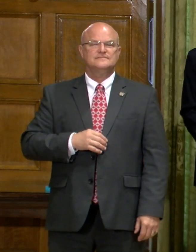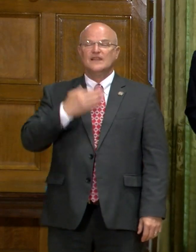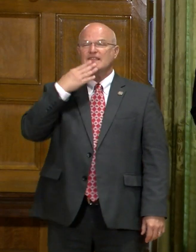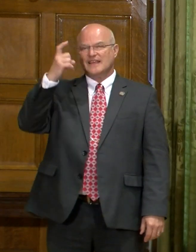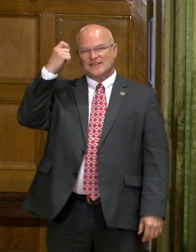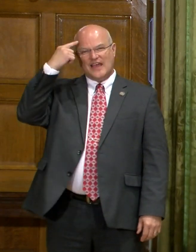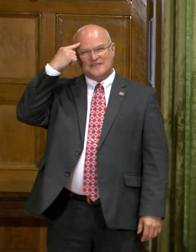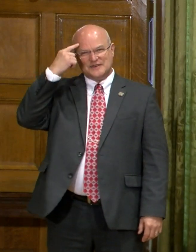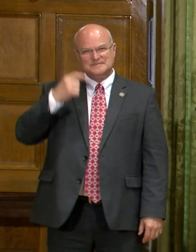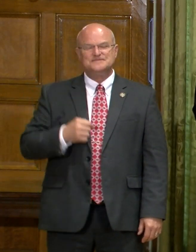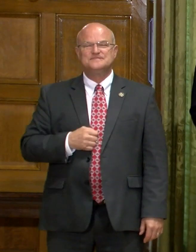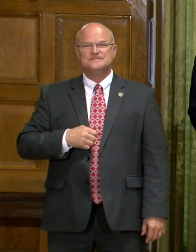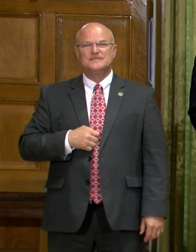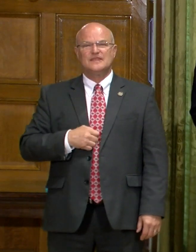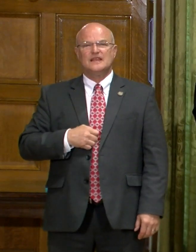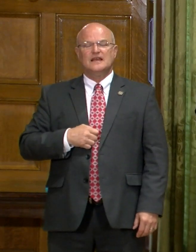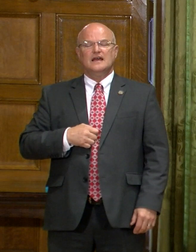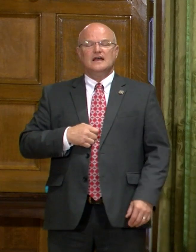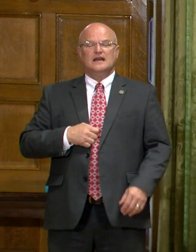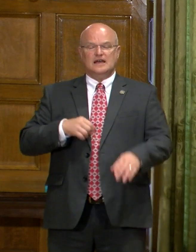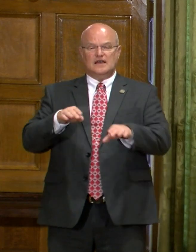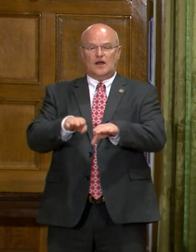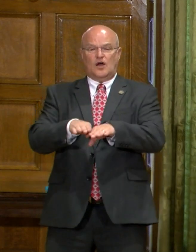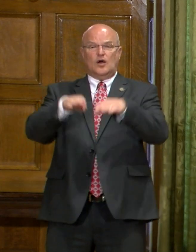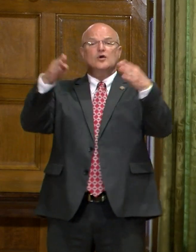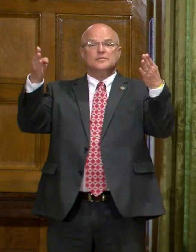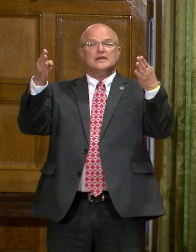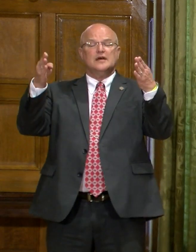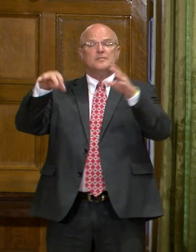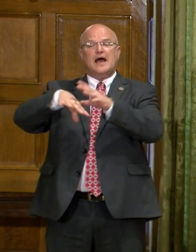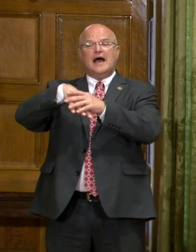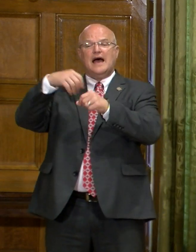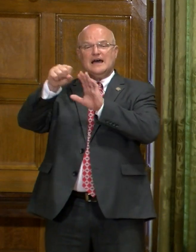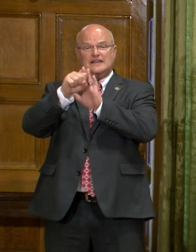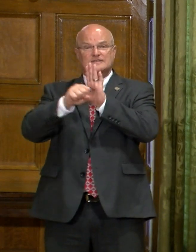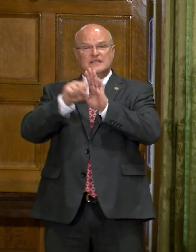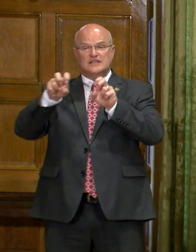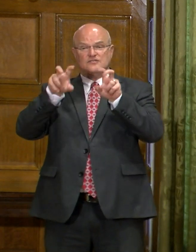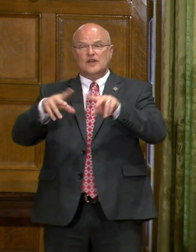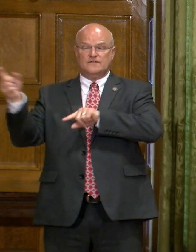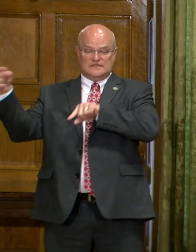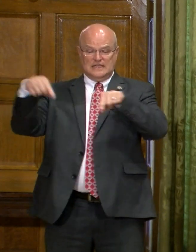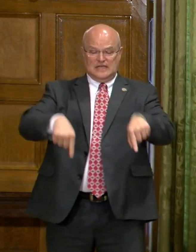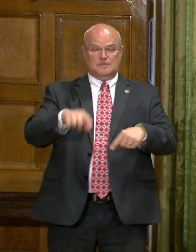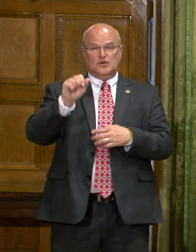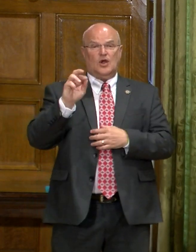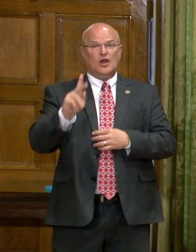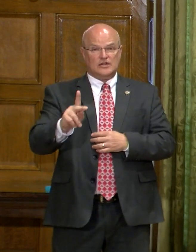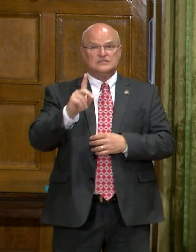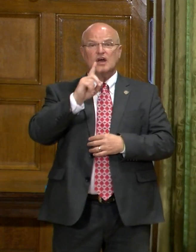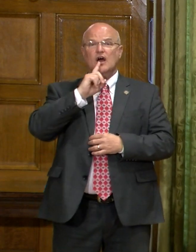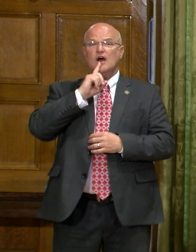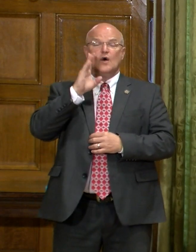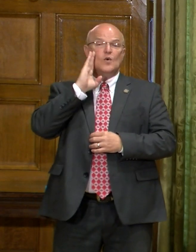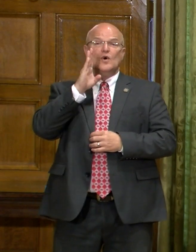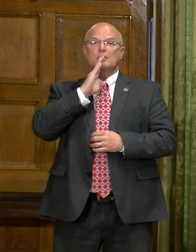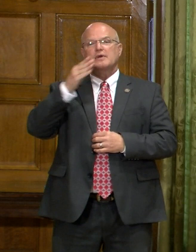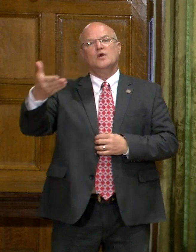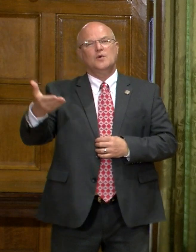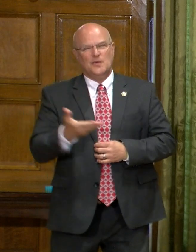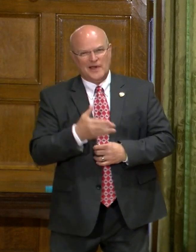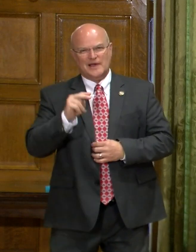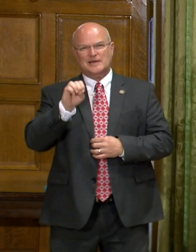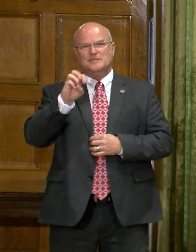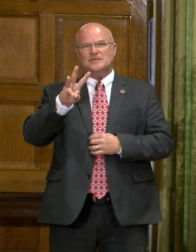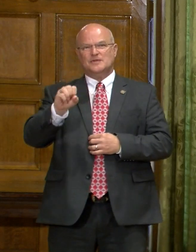Thank you, Governor. The lifting of restrictions on out-of-state travelers coming into Arkansas will be welcome